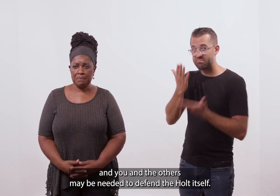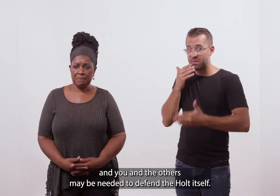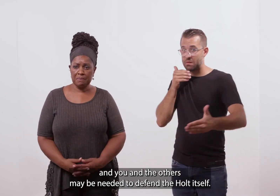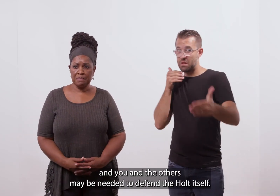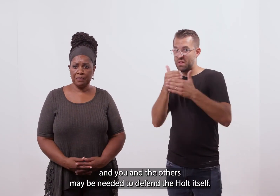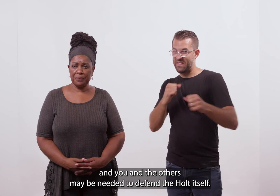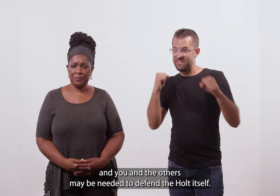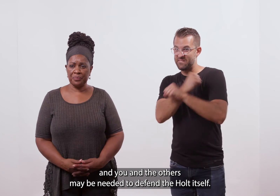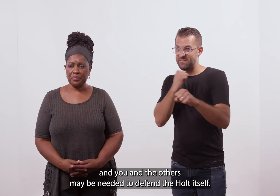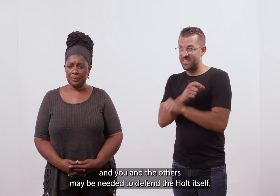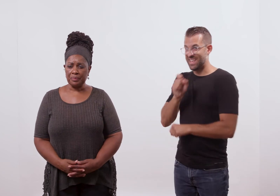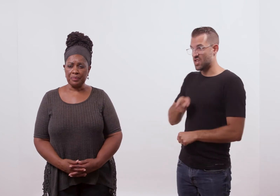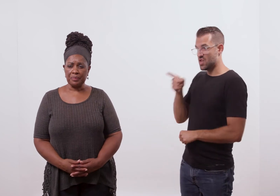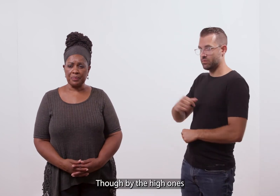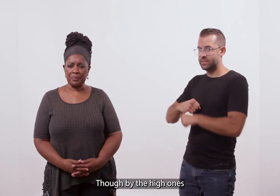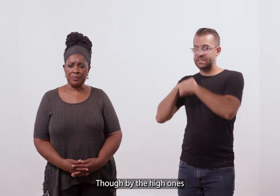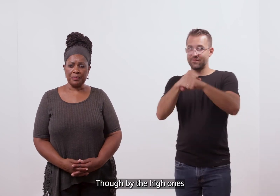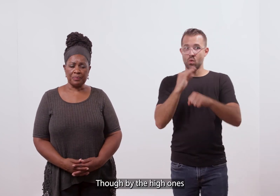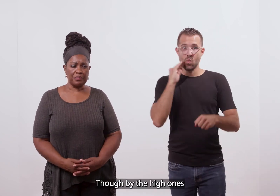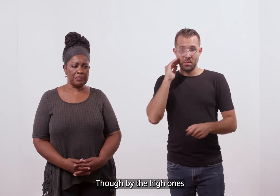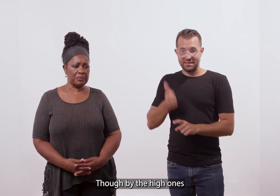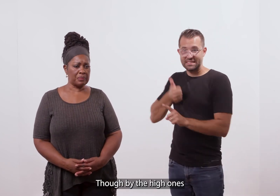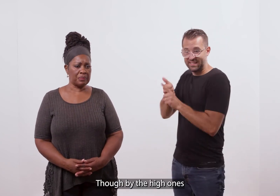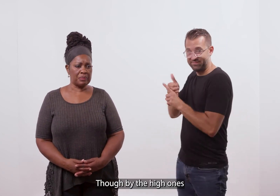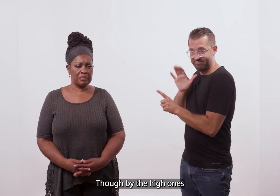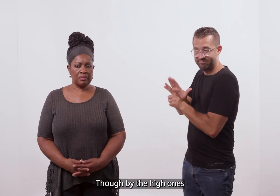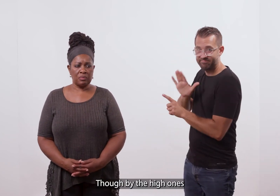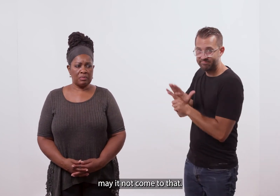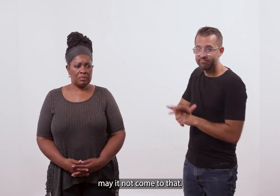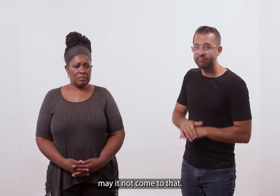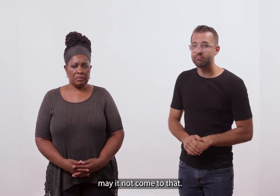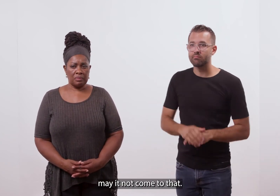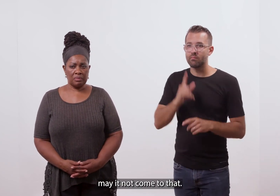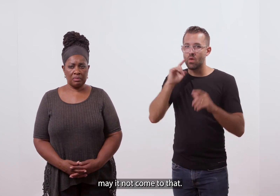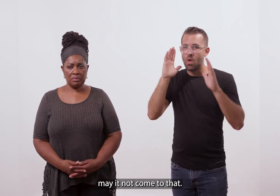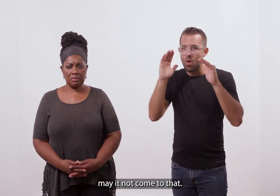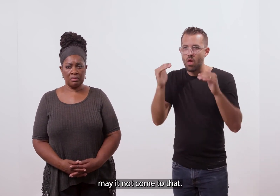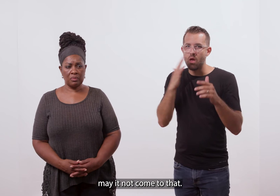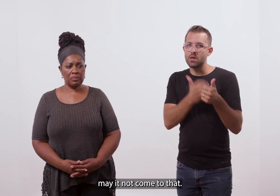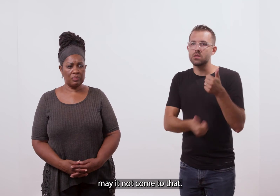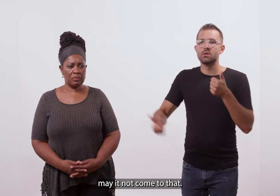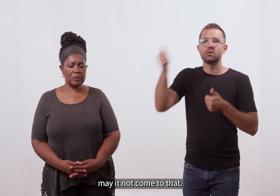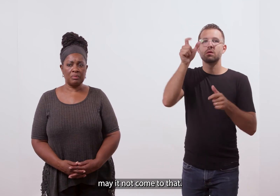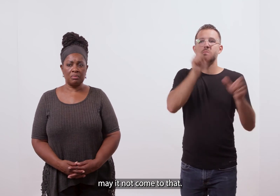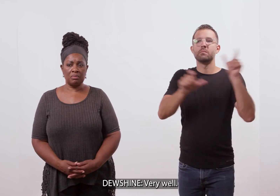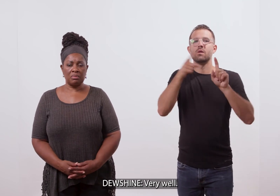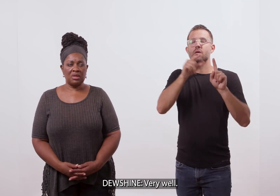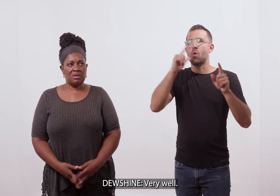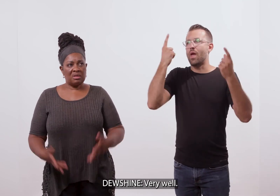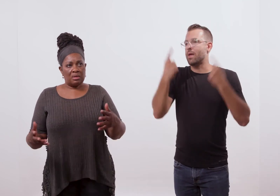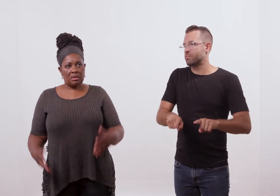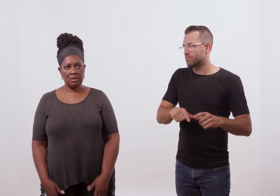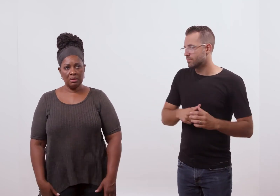needed to defend the holt itself. Though by the High Ones, may it not come to that. Very